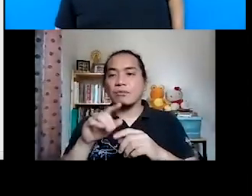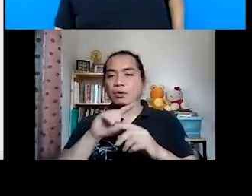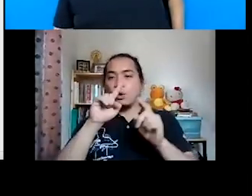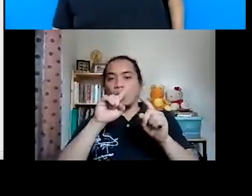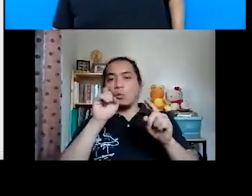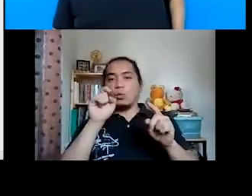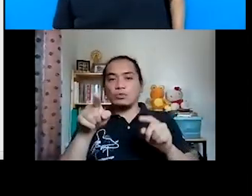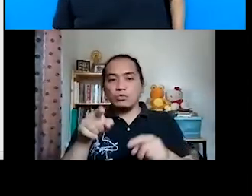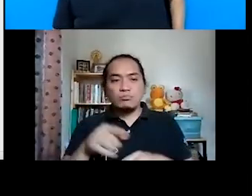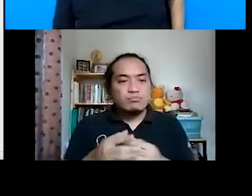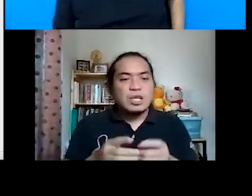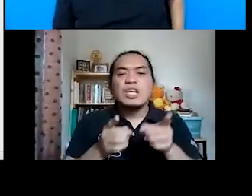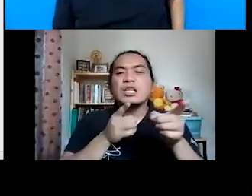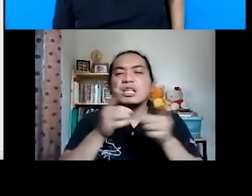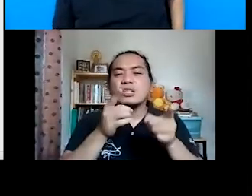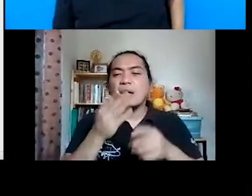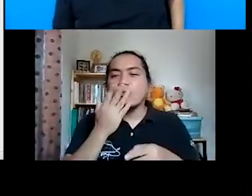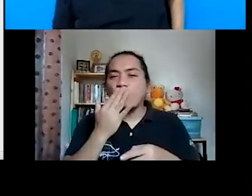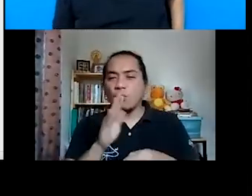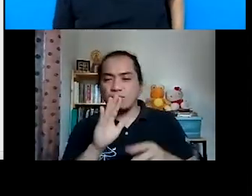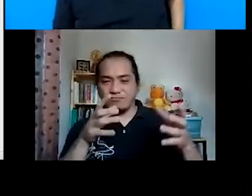and change the sentence,